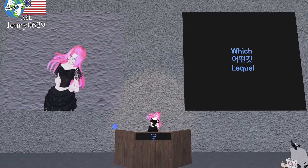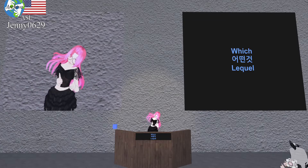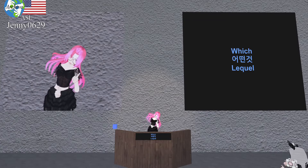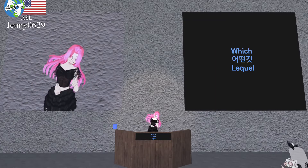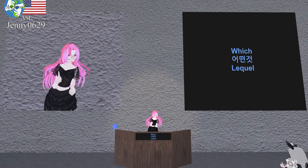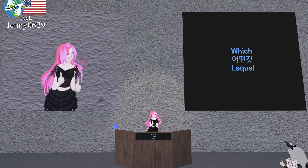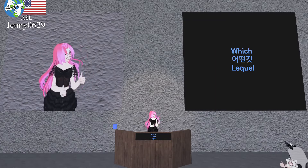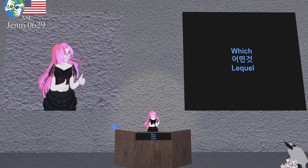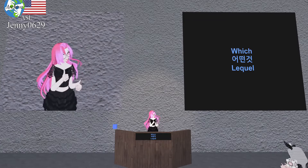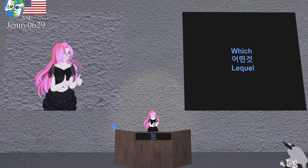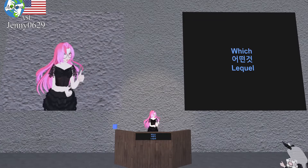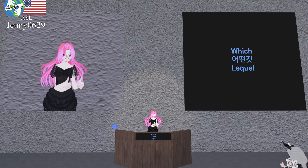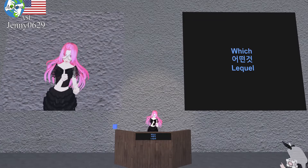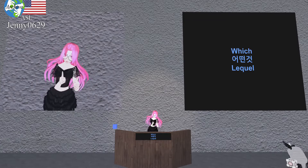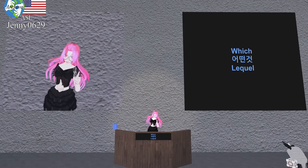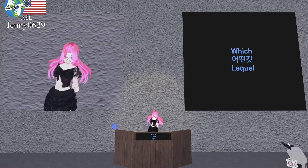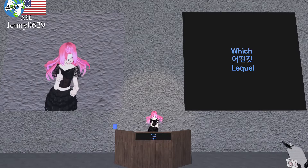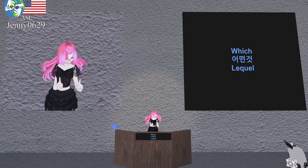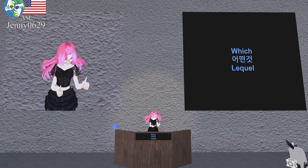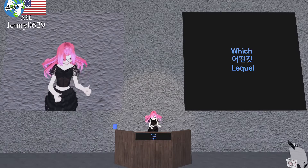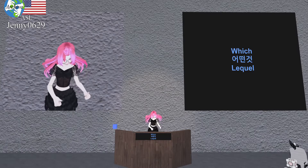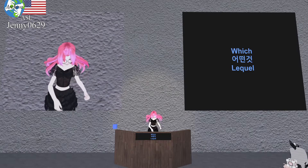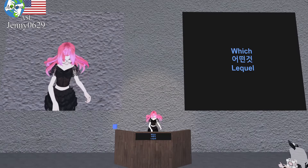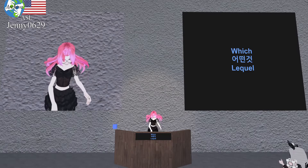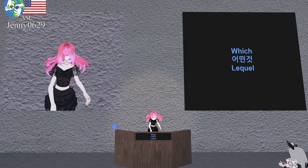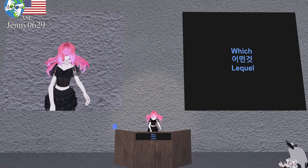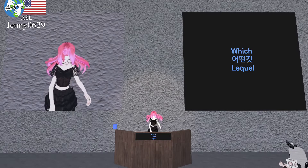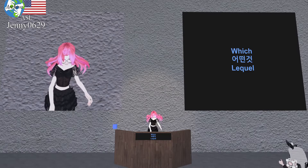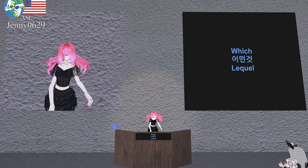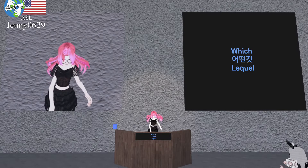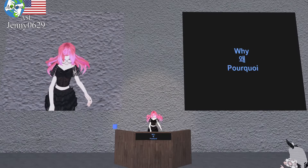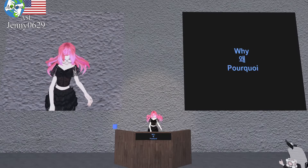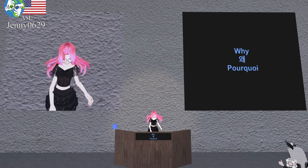Or do I want this one? And up and down, just like this.